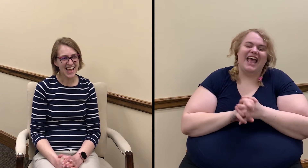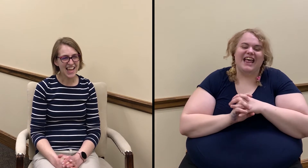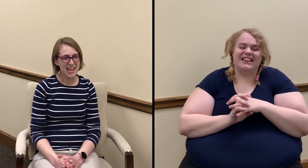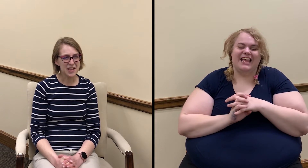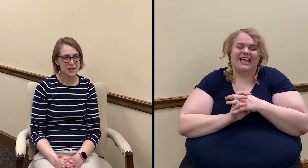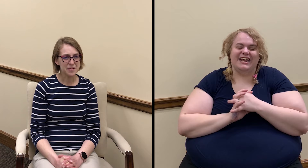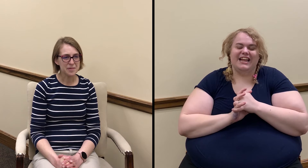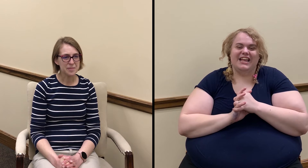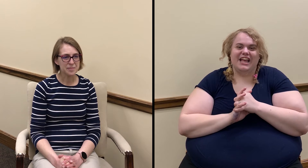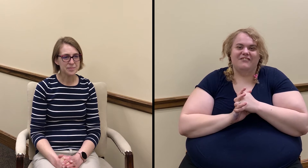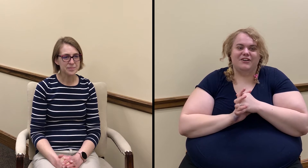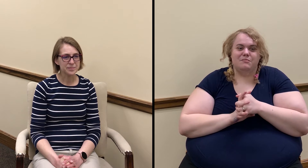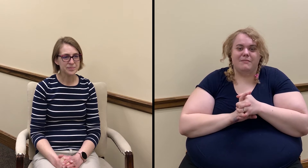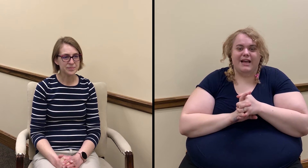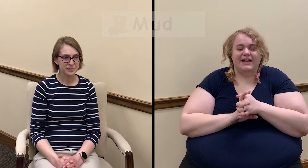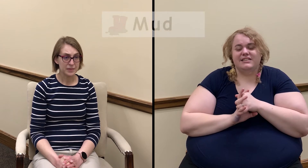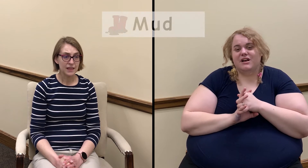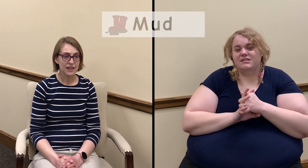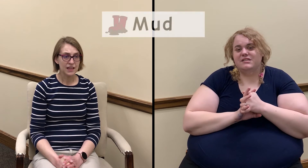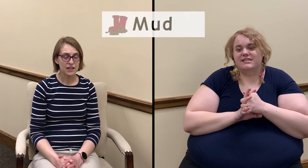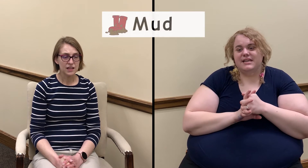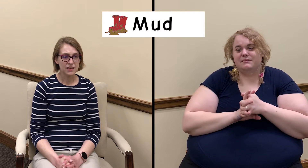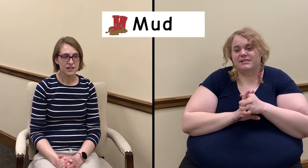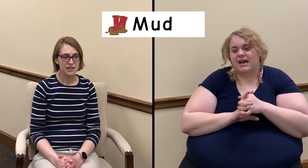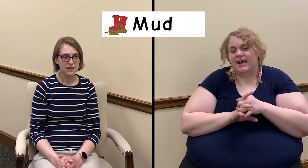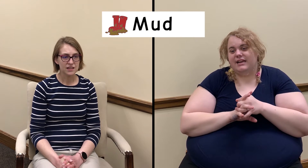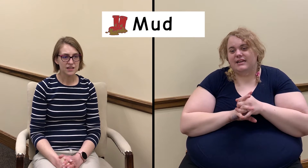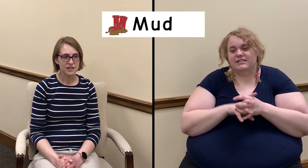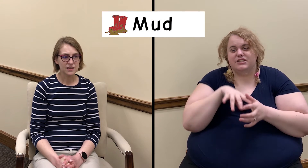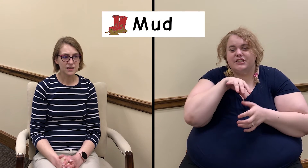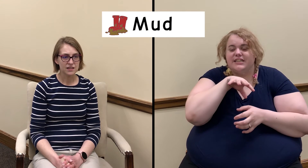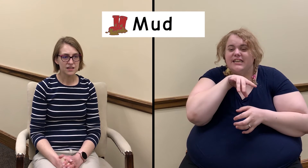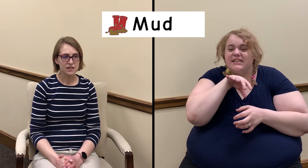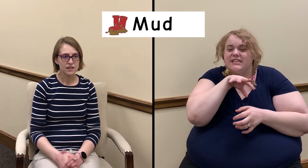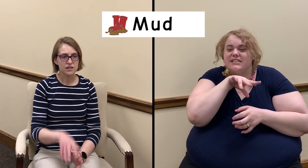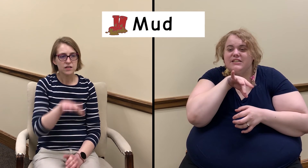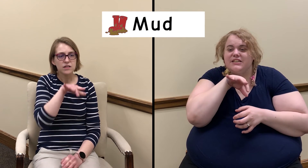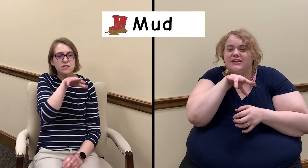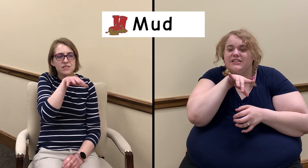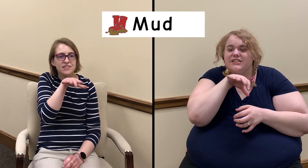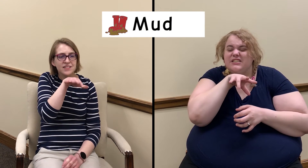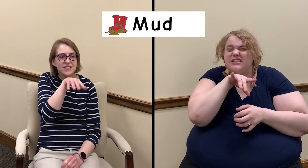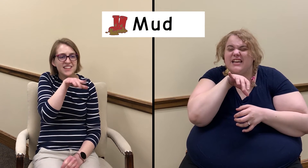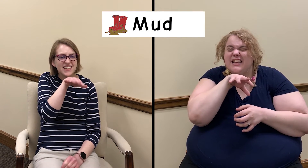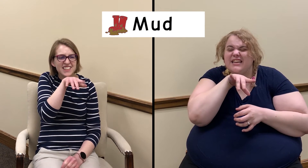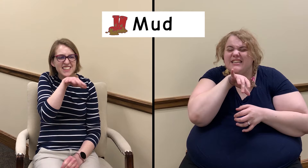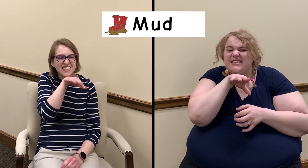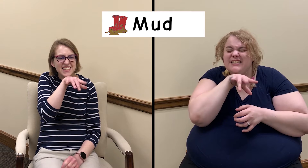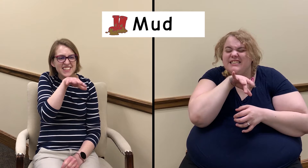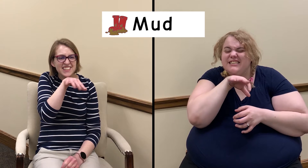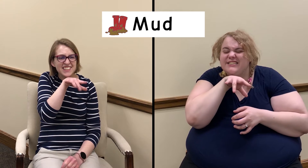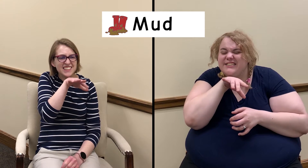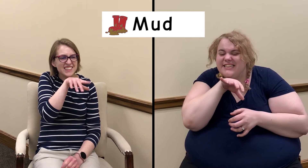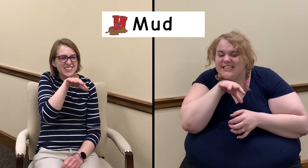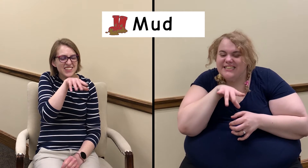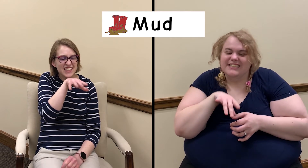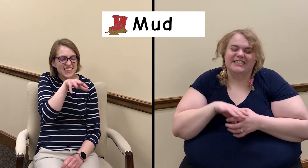And then for mud, it's also the same sign as dirty. So you, yeah, dirty. Dirty.